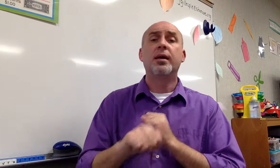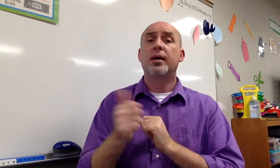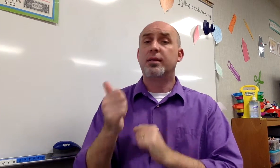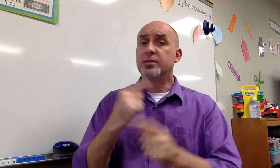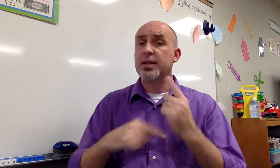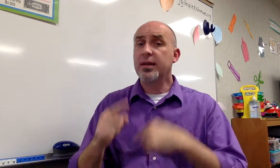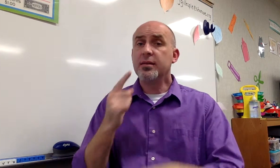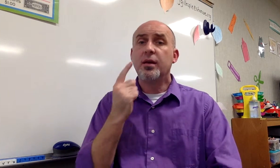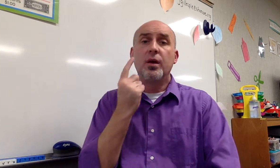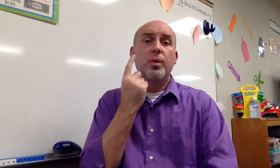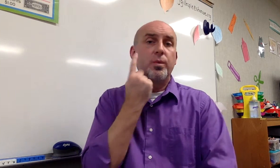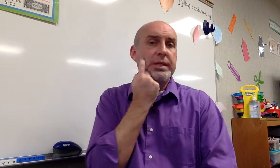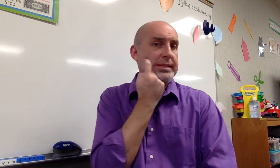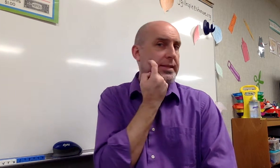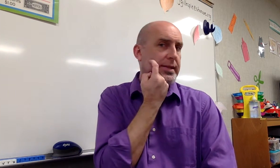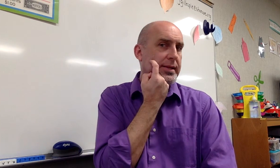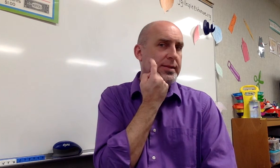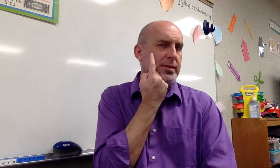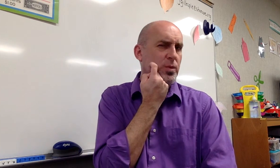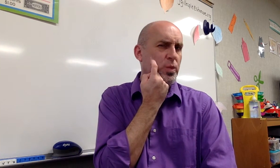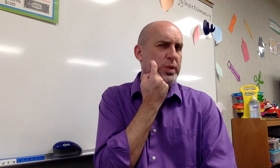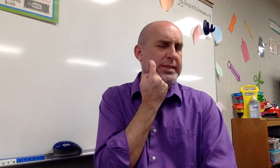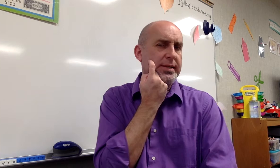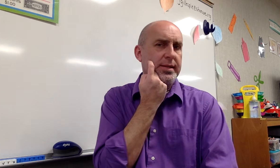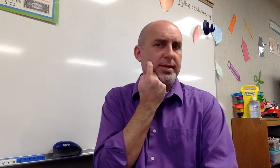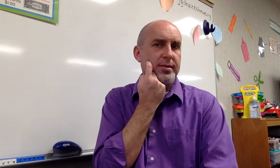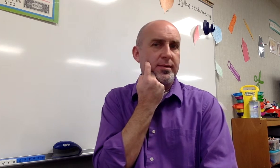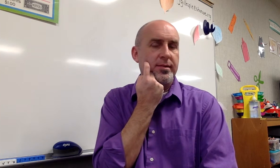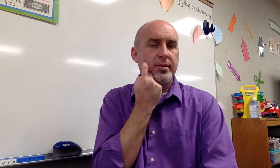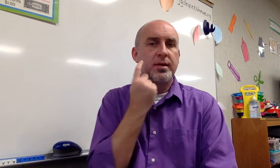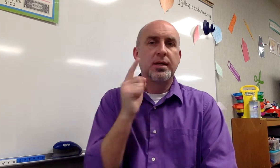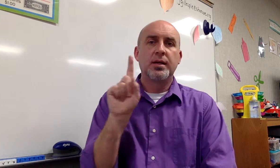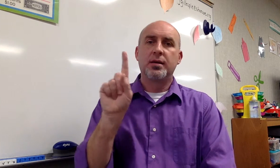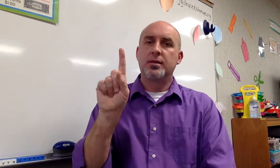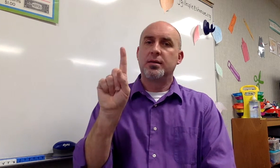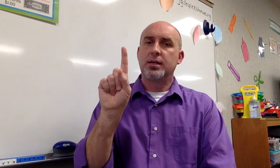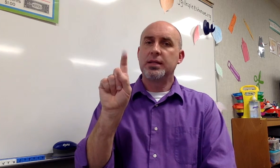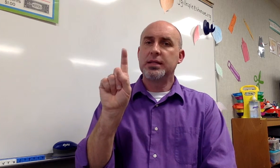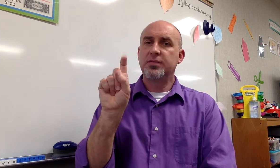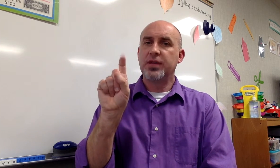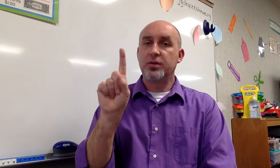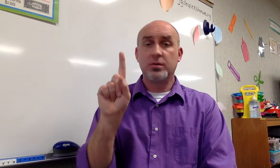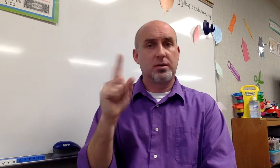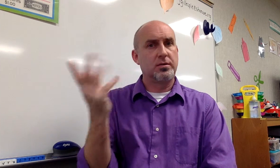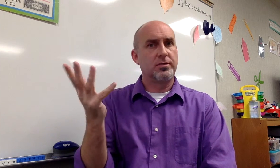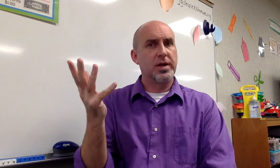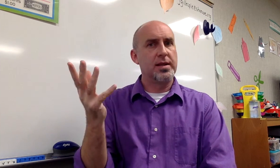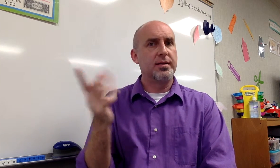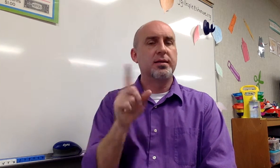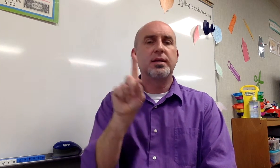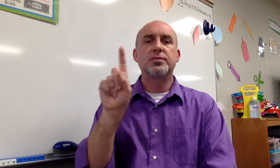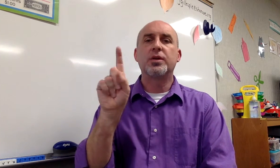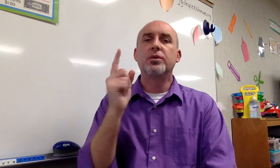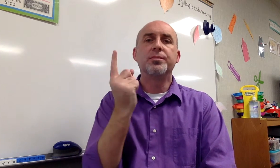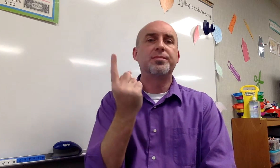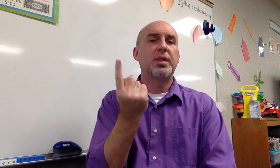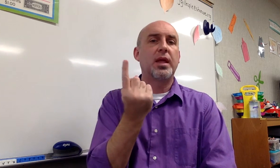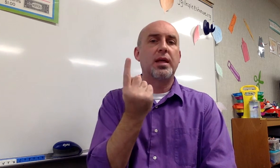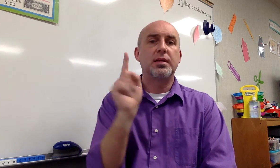Another sign, recently. Recently. Index finger, our old friend, the index finger, and it's going